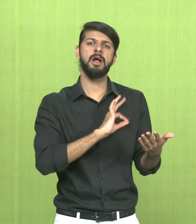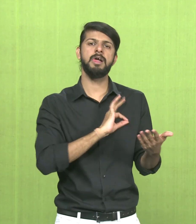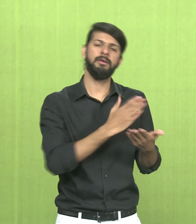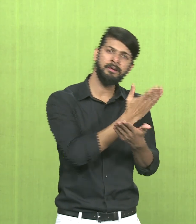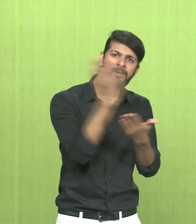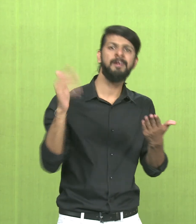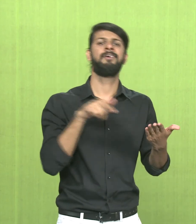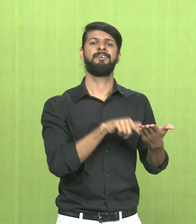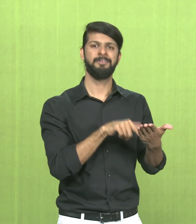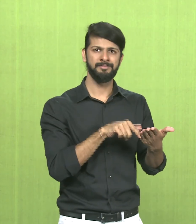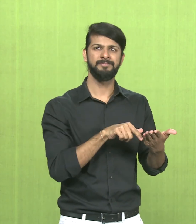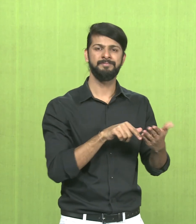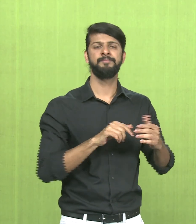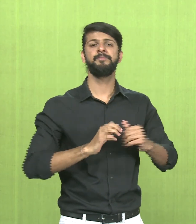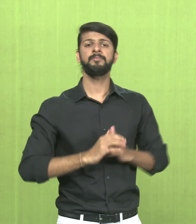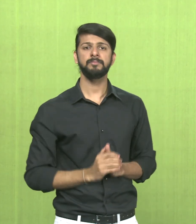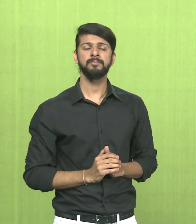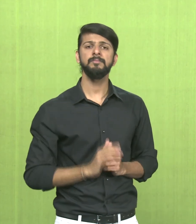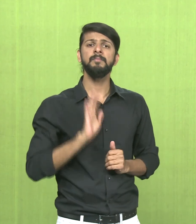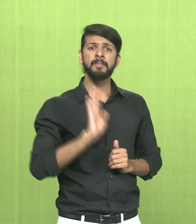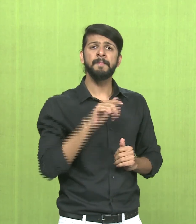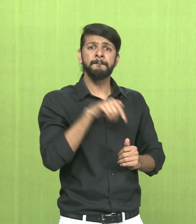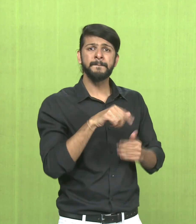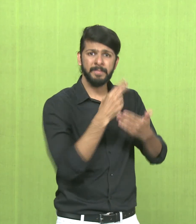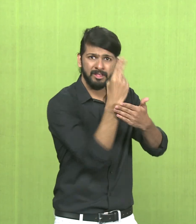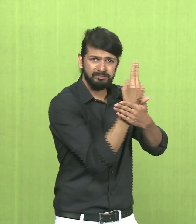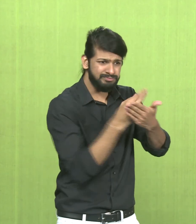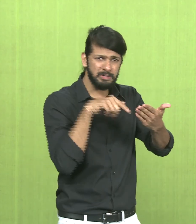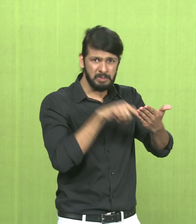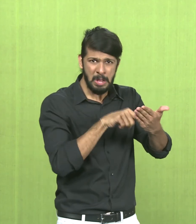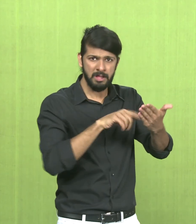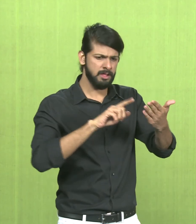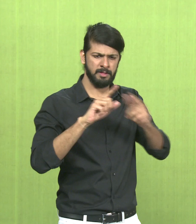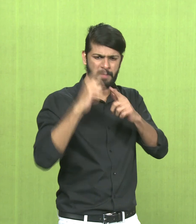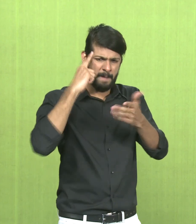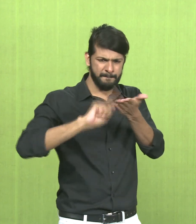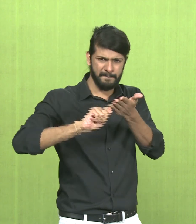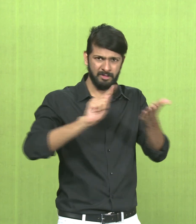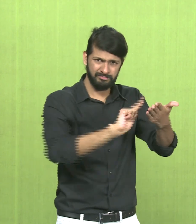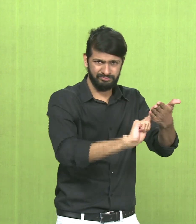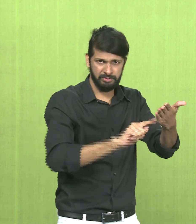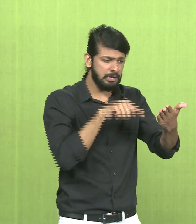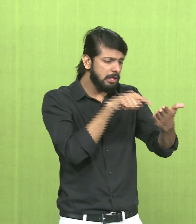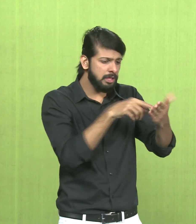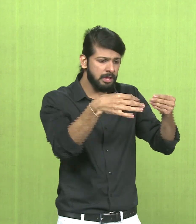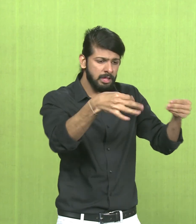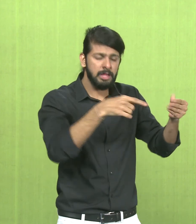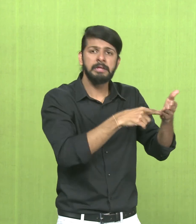gives you that kind of flexibility to work really quick, to sketch and shade.